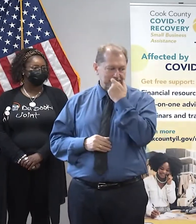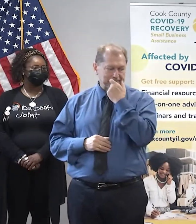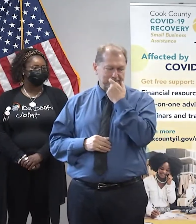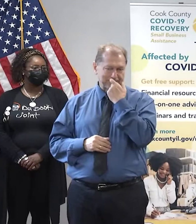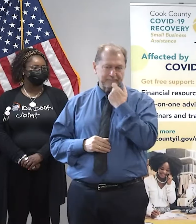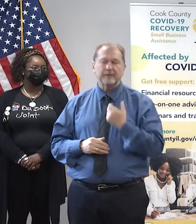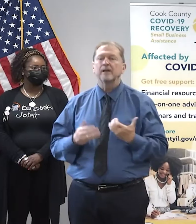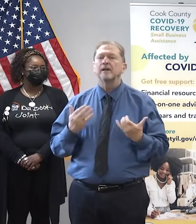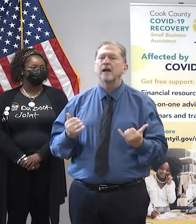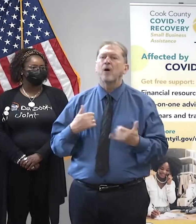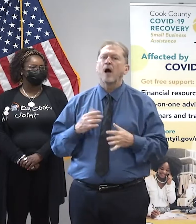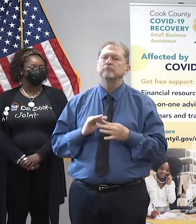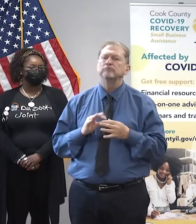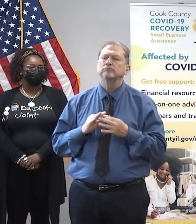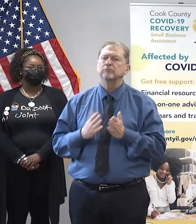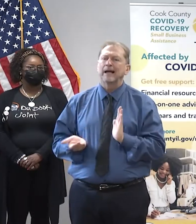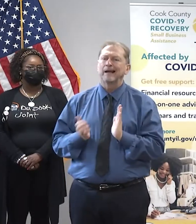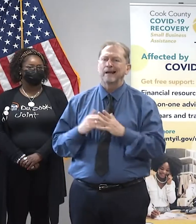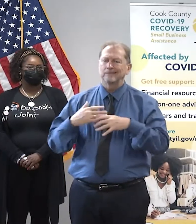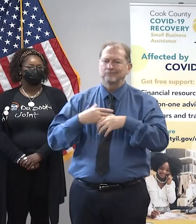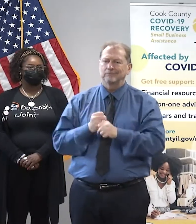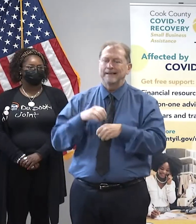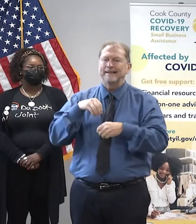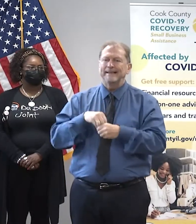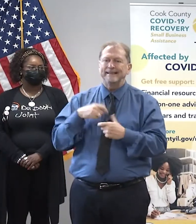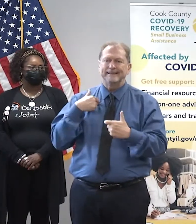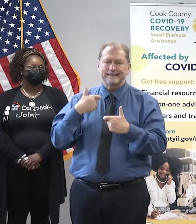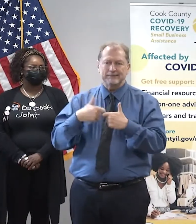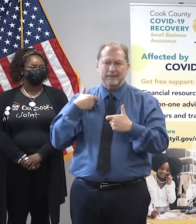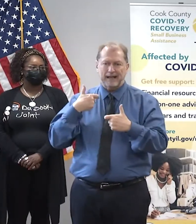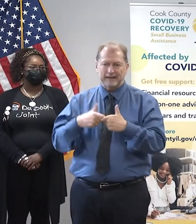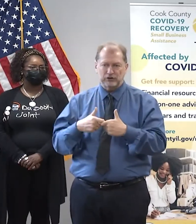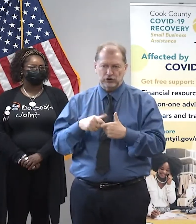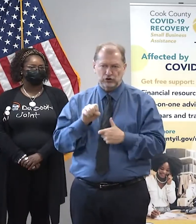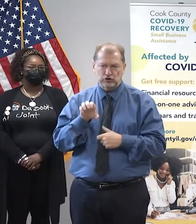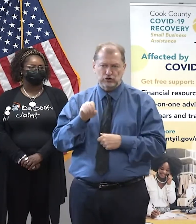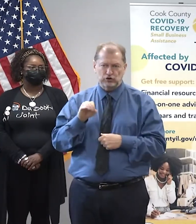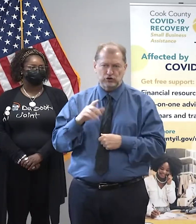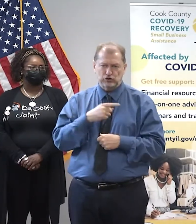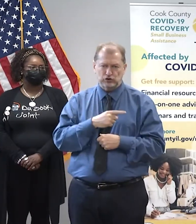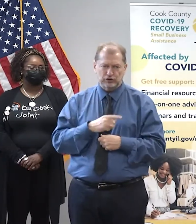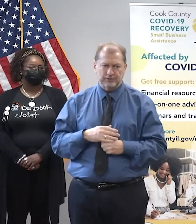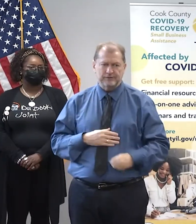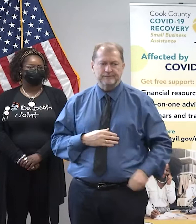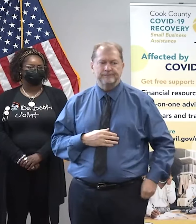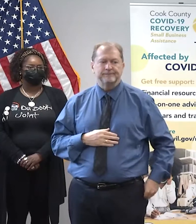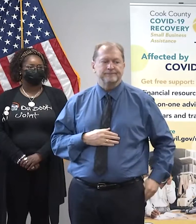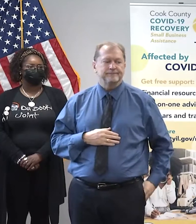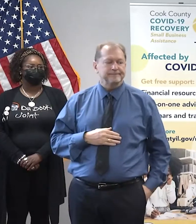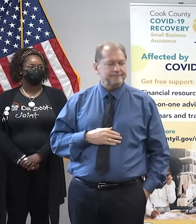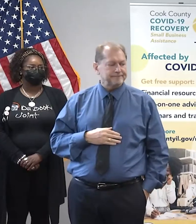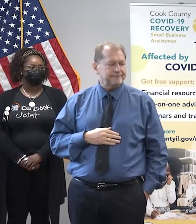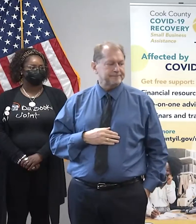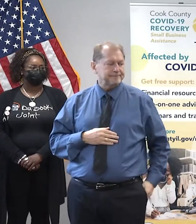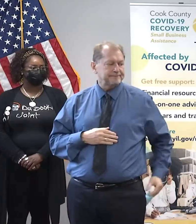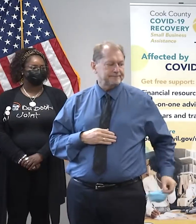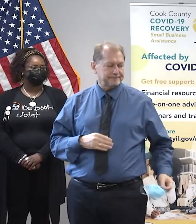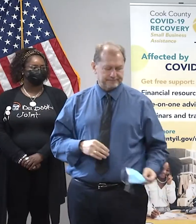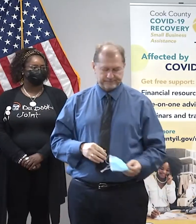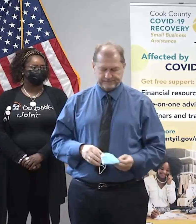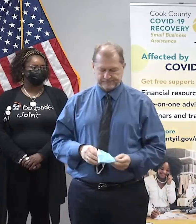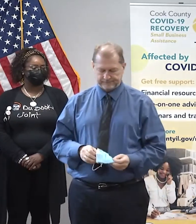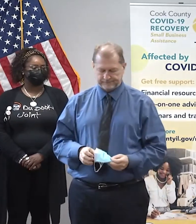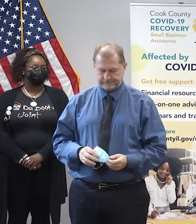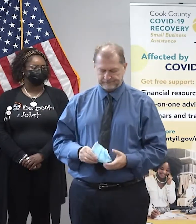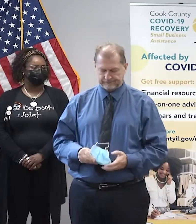Rápidamente en español, primeramente me llamo Alma Anaya, soy la comisionada del séptimo distrito del condado de Cook. Yo represento